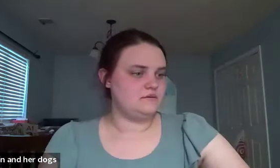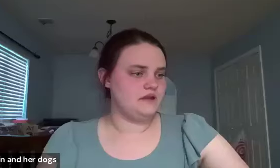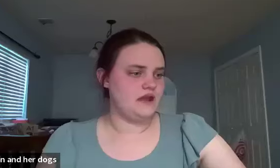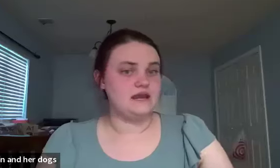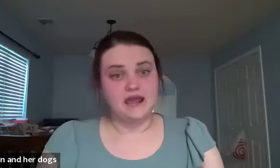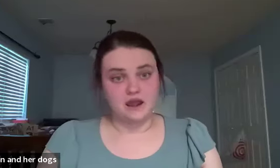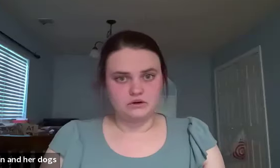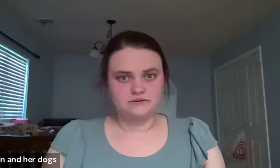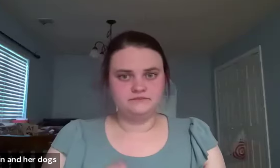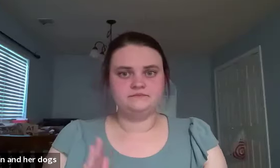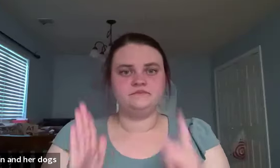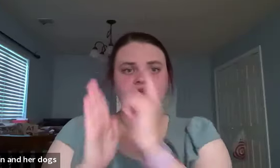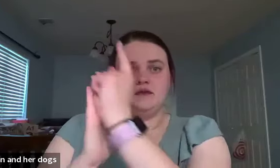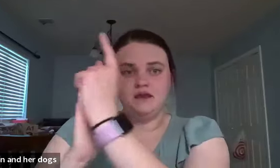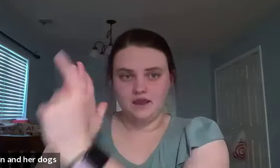Okay, we had hour.